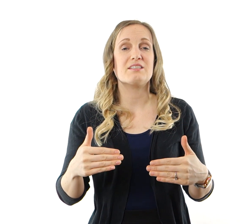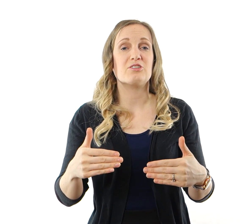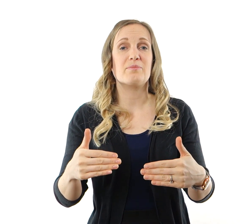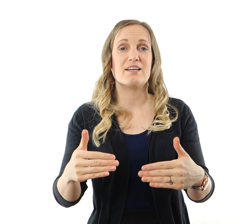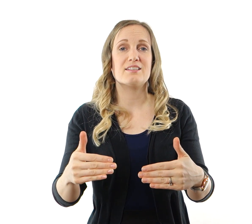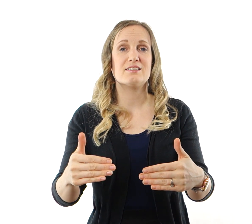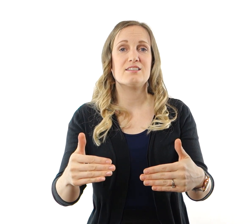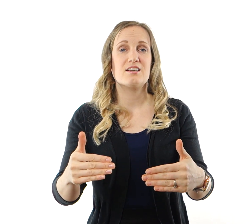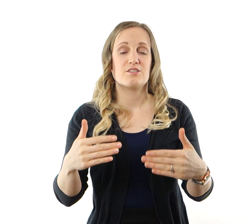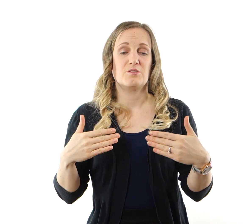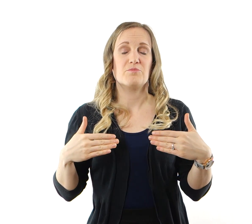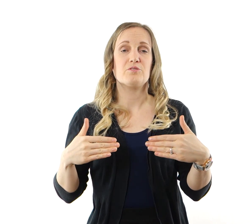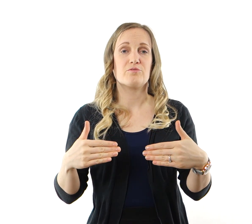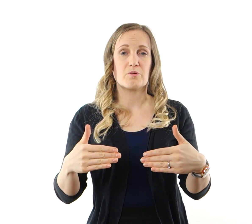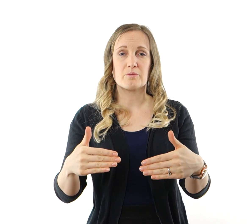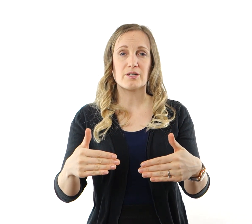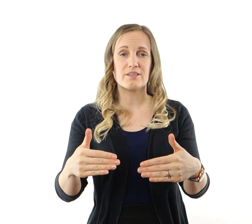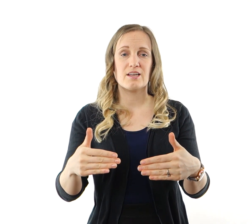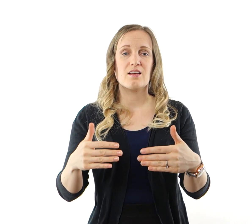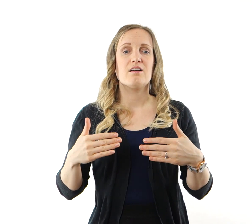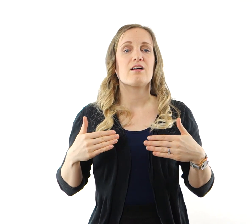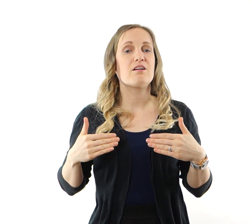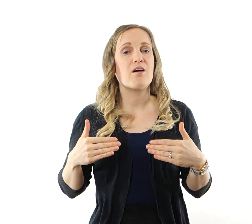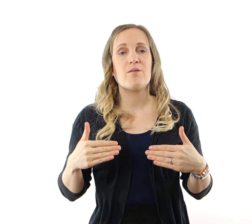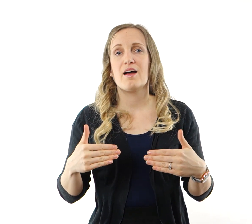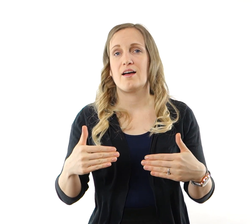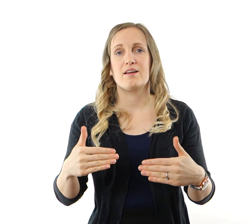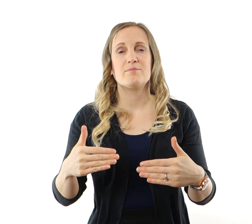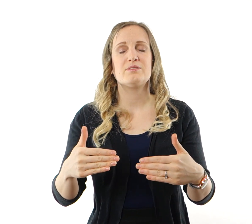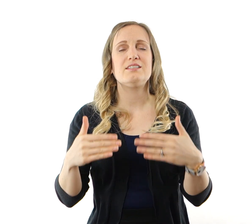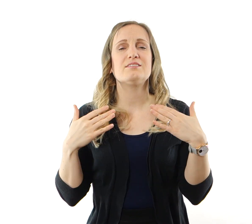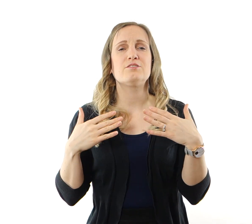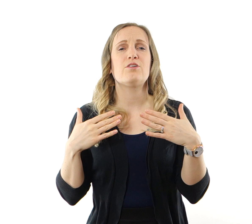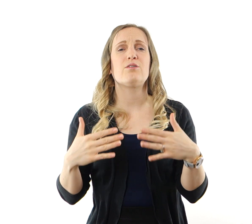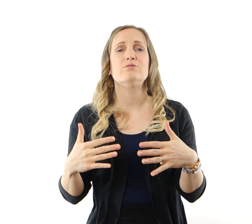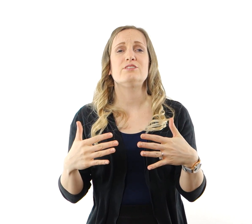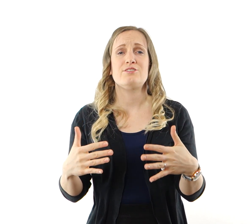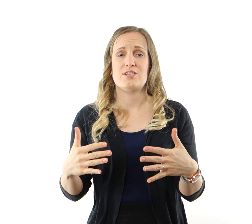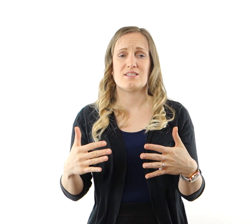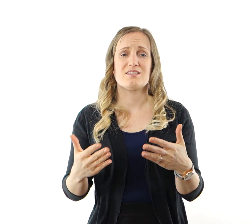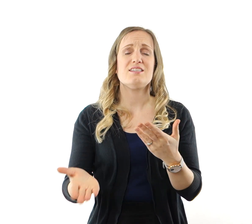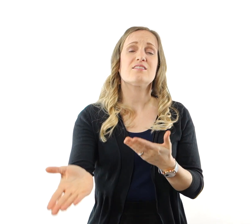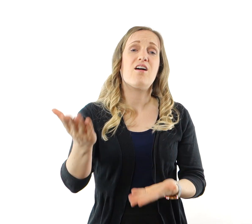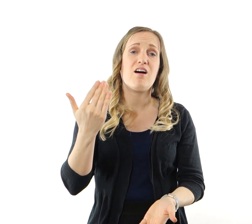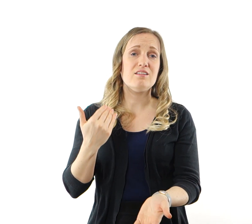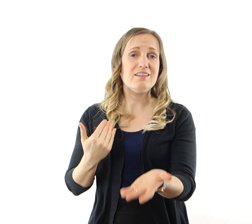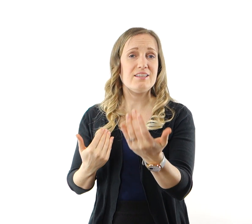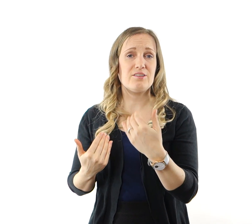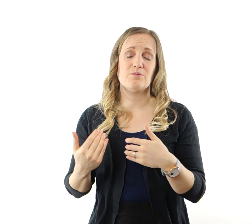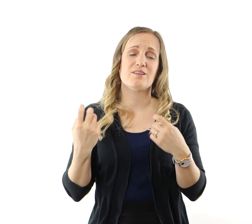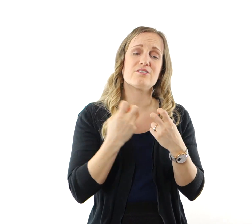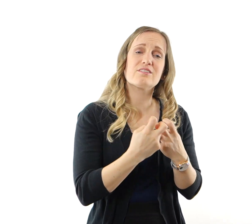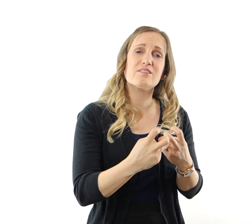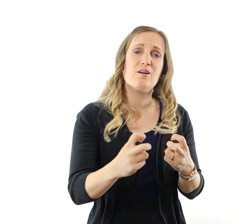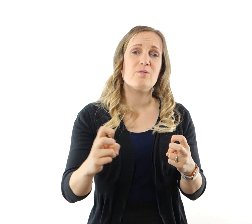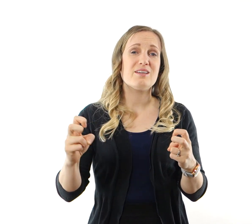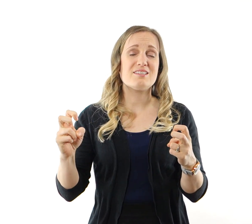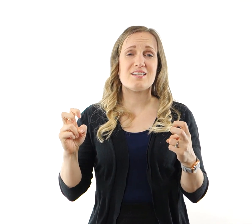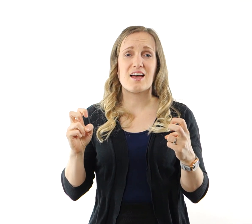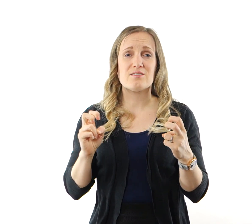little bit to move forward. Go ahead. Please go to Jesus. He's calling you and we get to gather